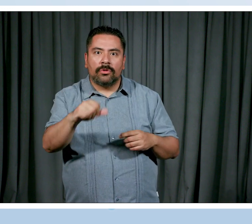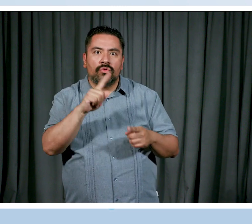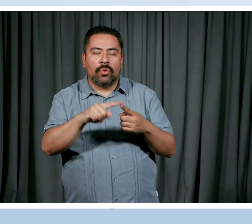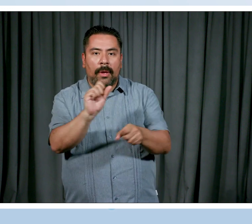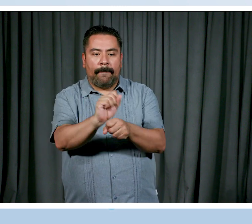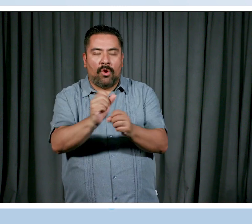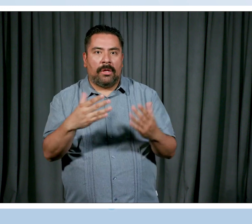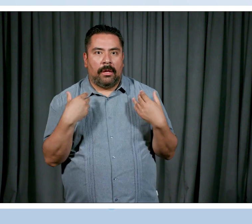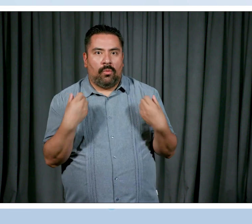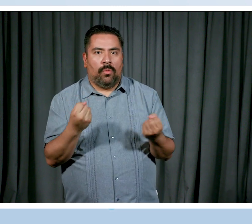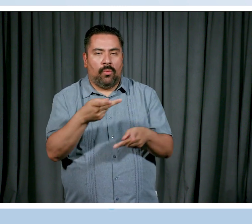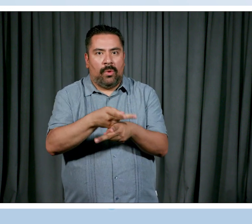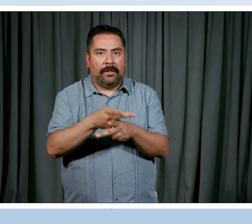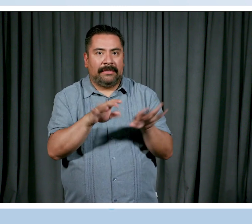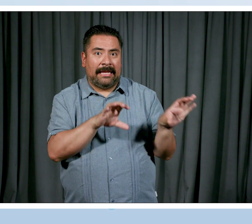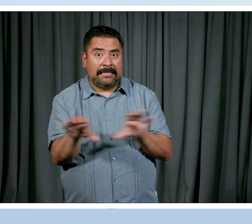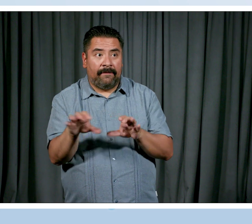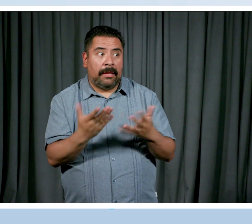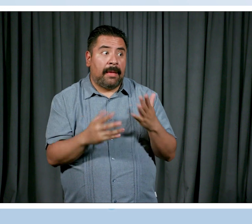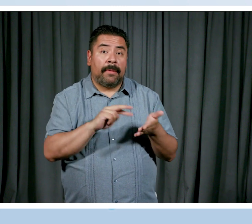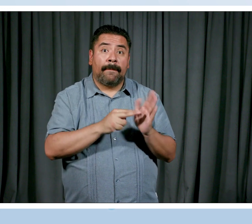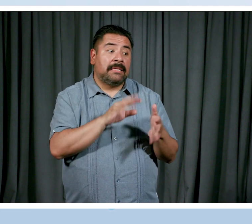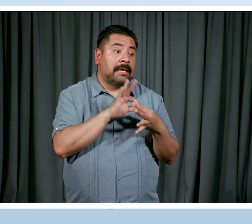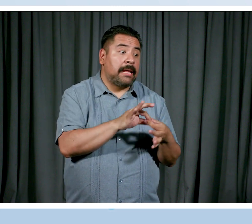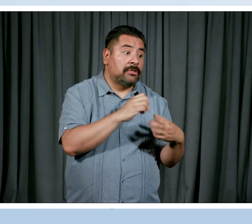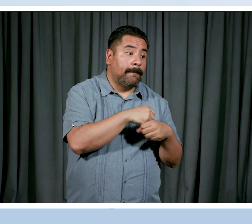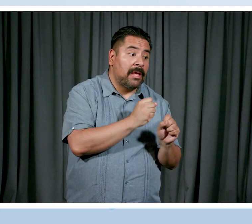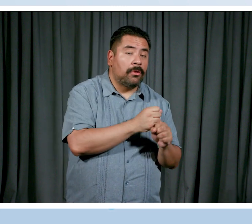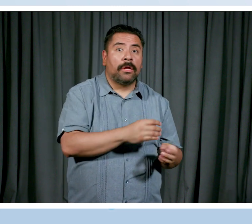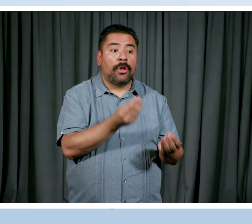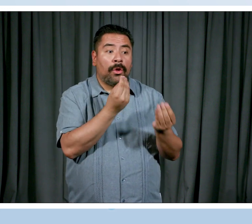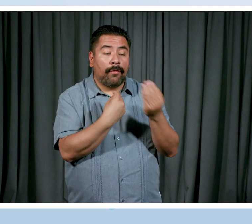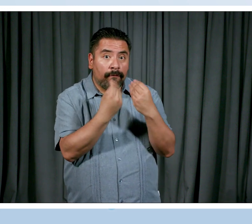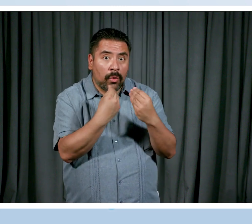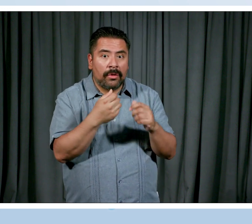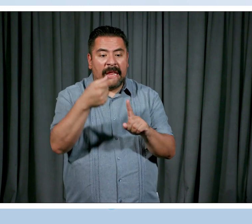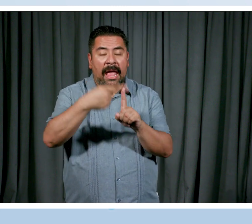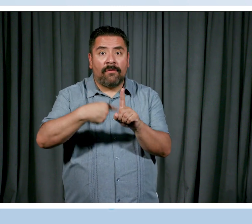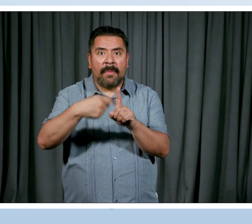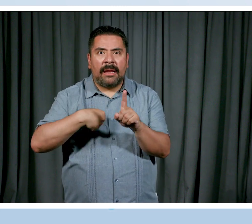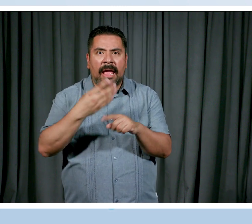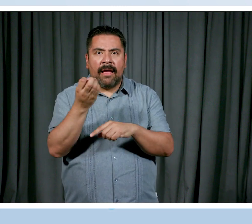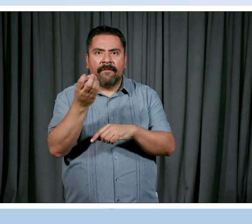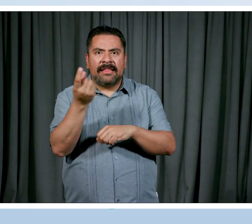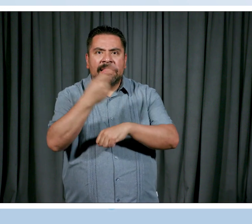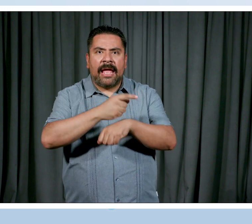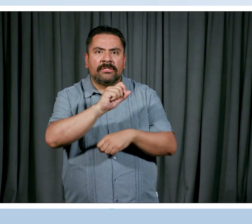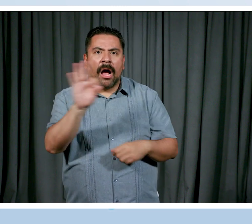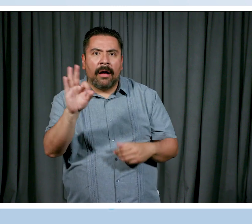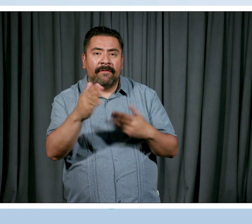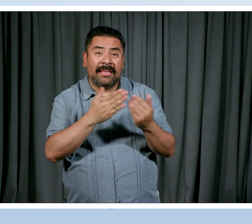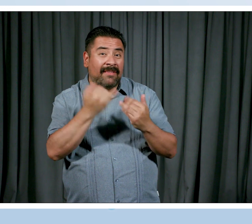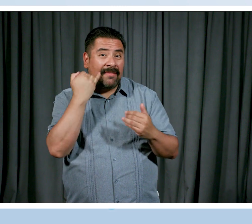to employee wellness activities, whether it's connection building, food. We have days off every month, even if it's not a holiday